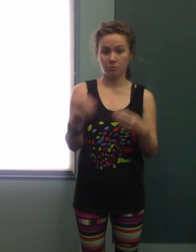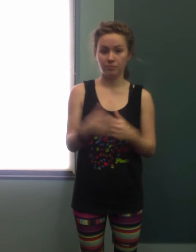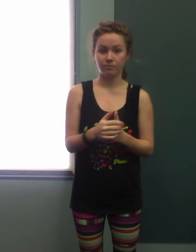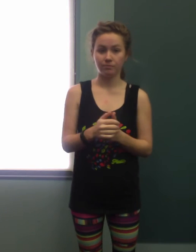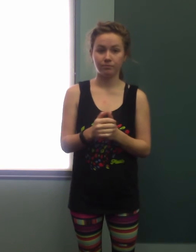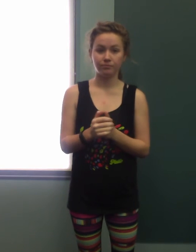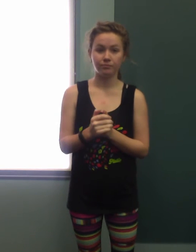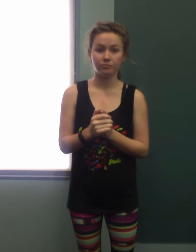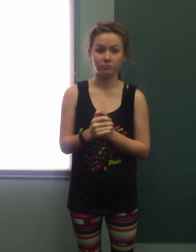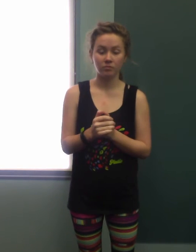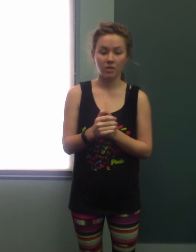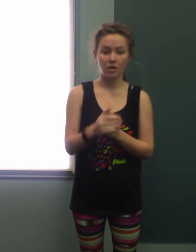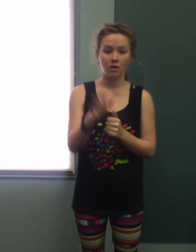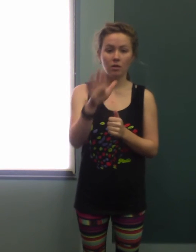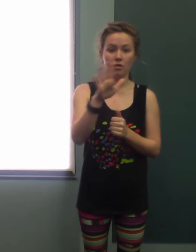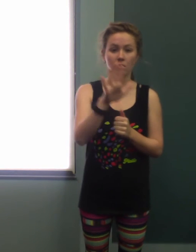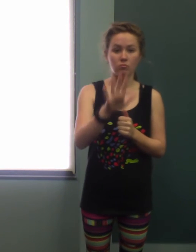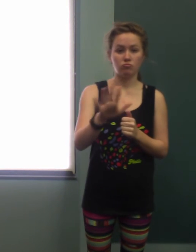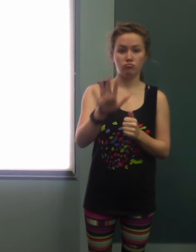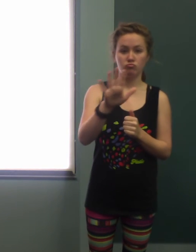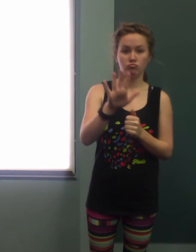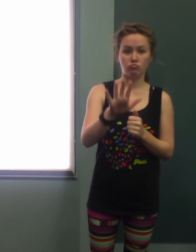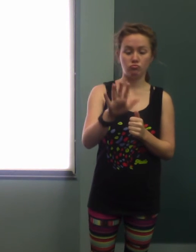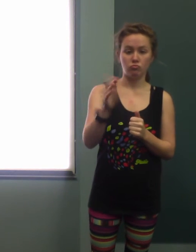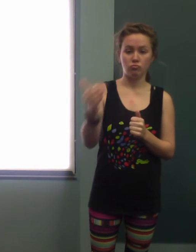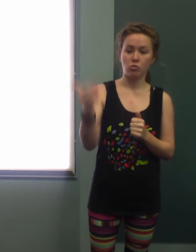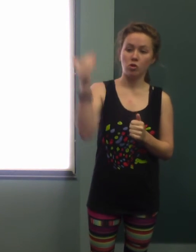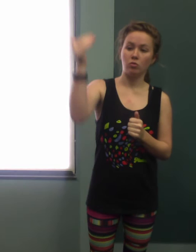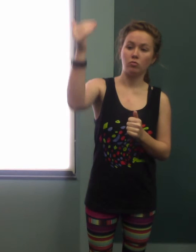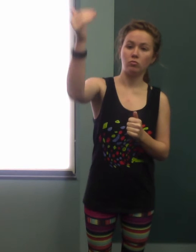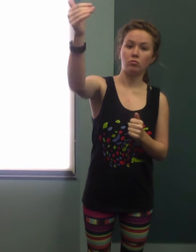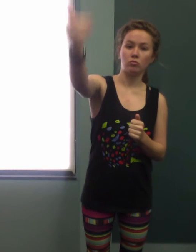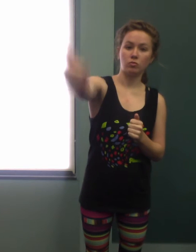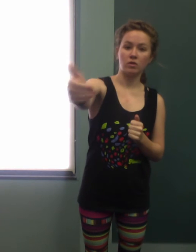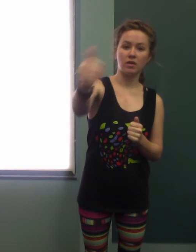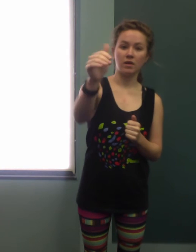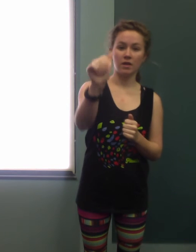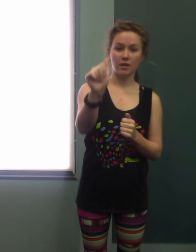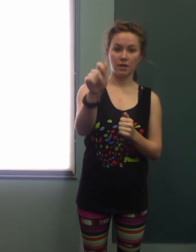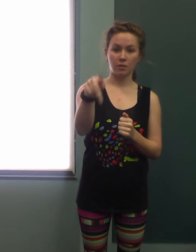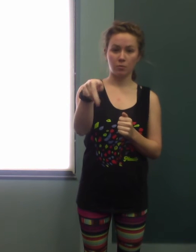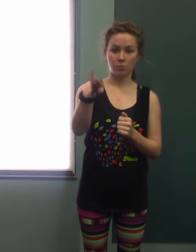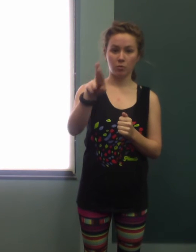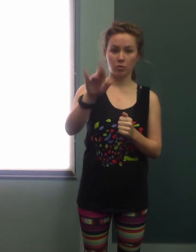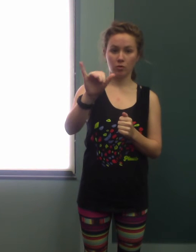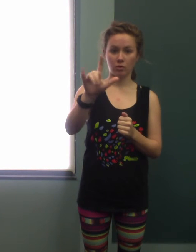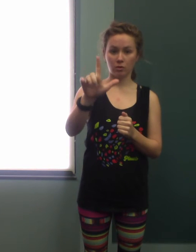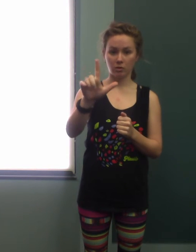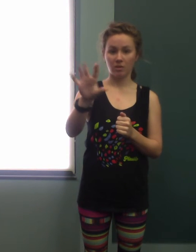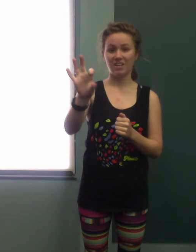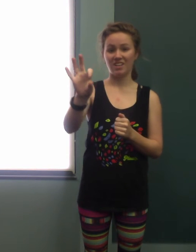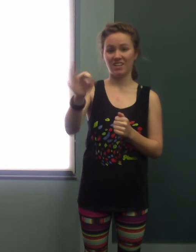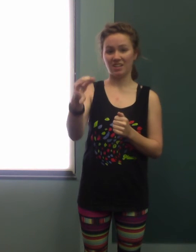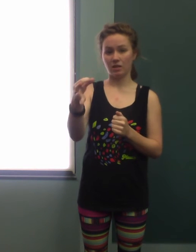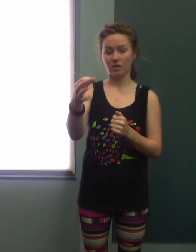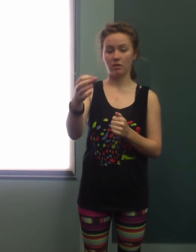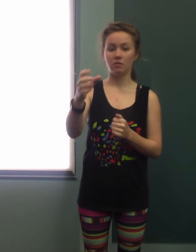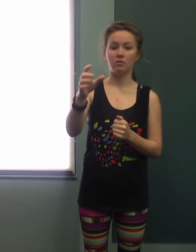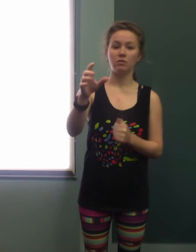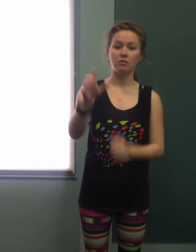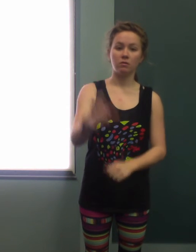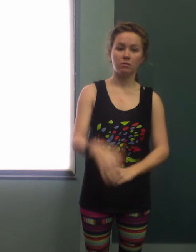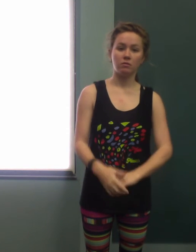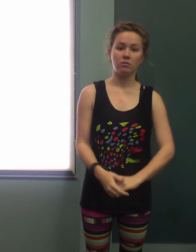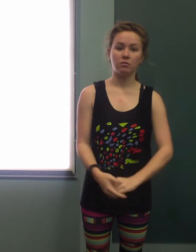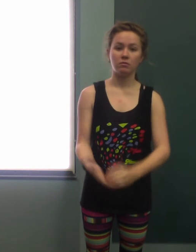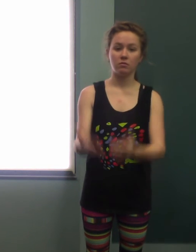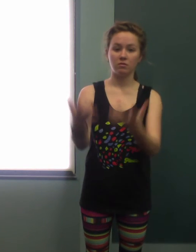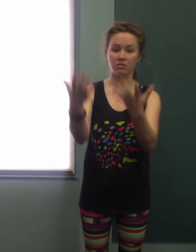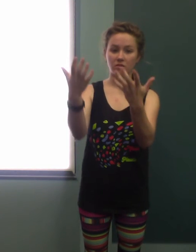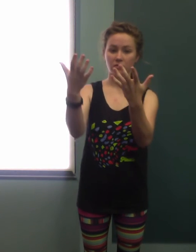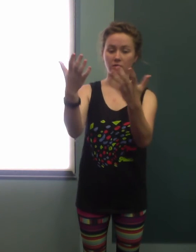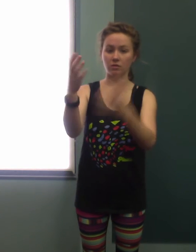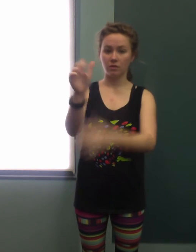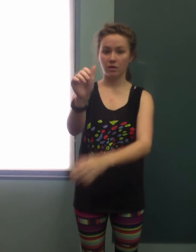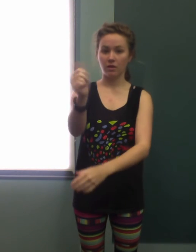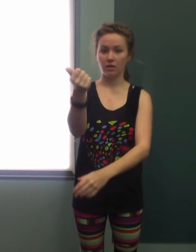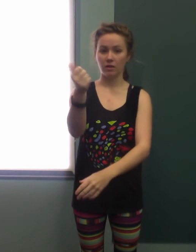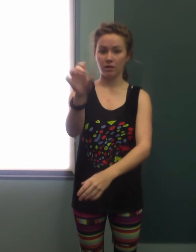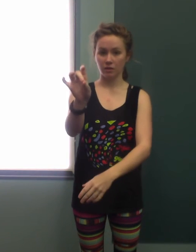of 1865, the war was at a close. By April 9th, the war was over. But